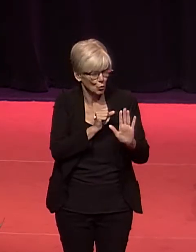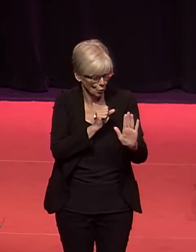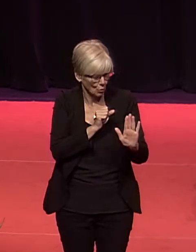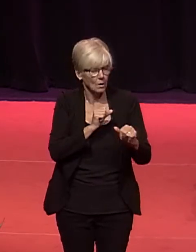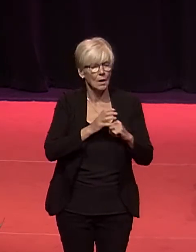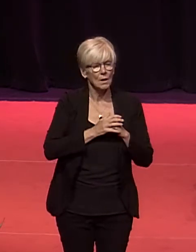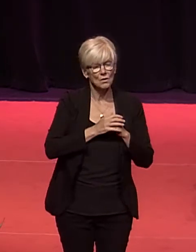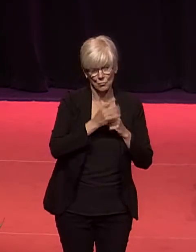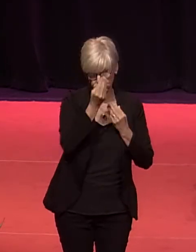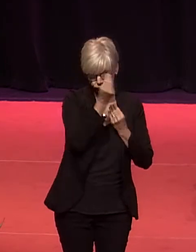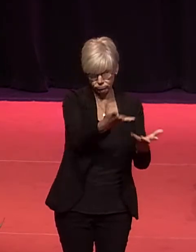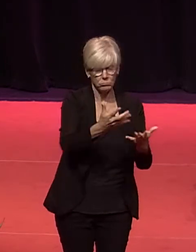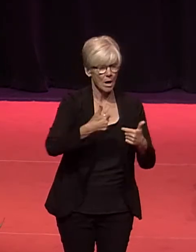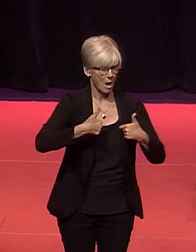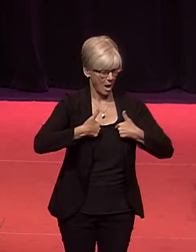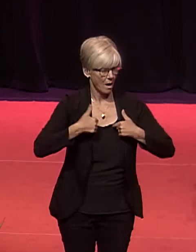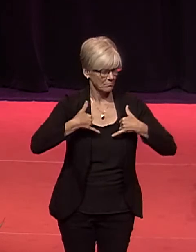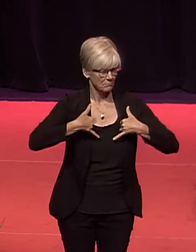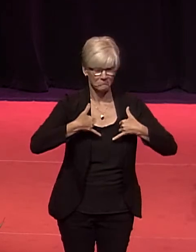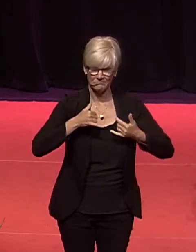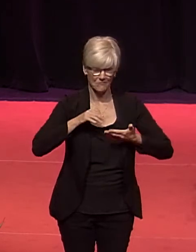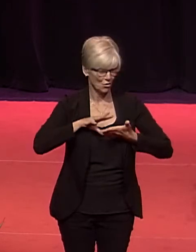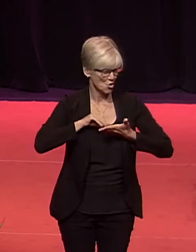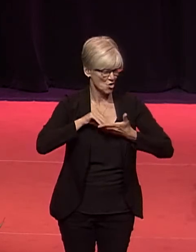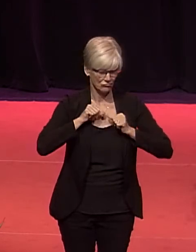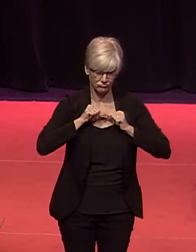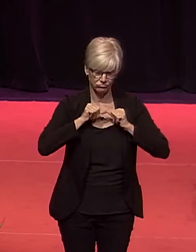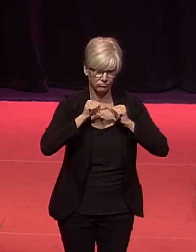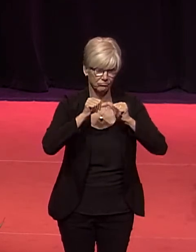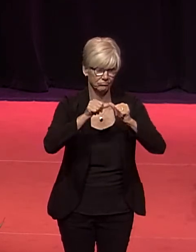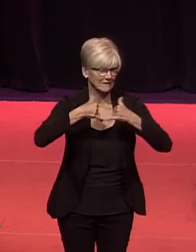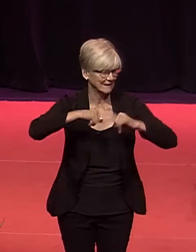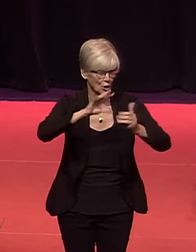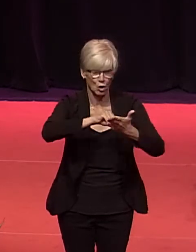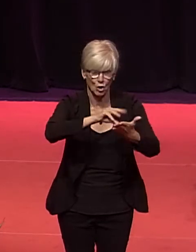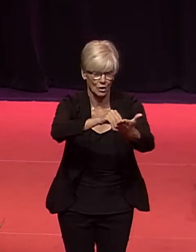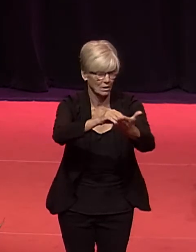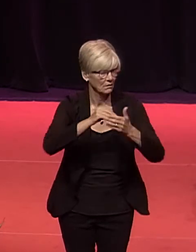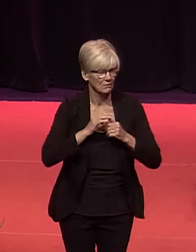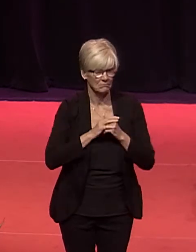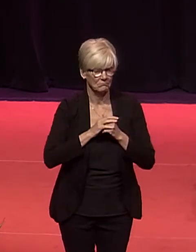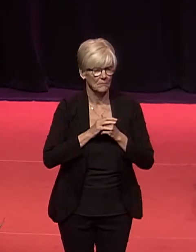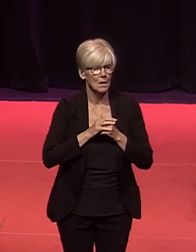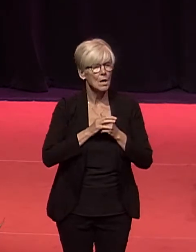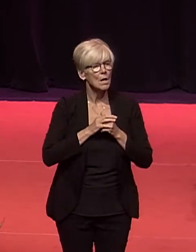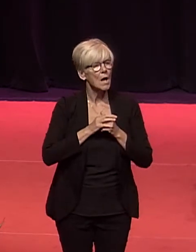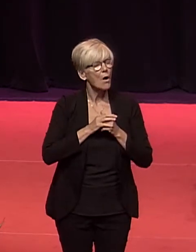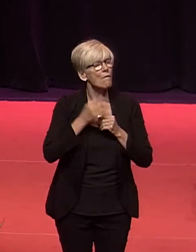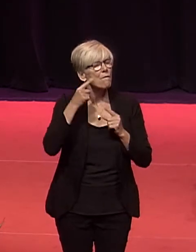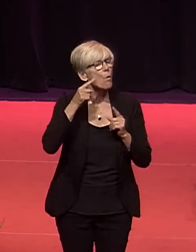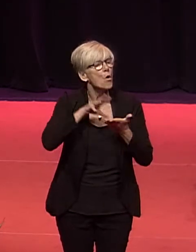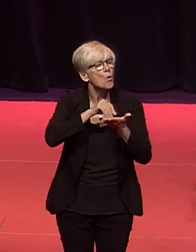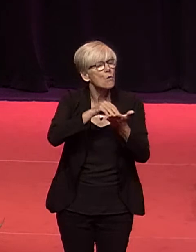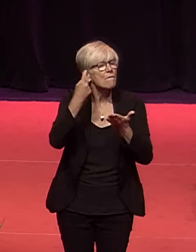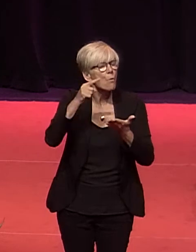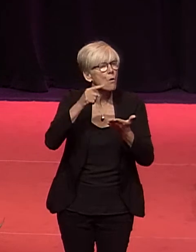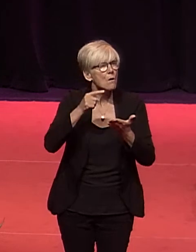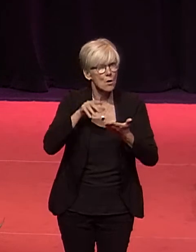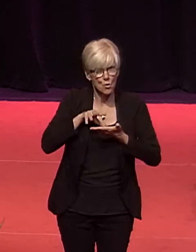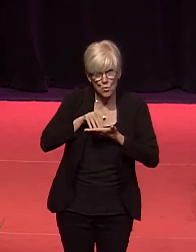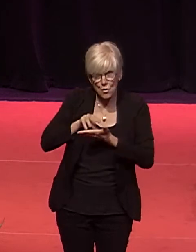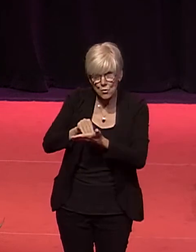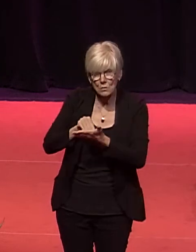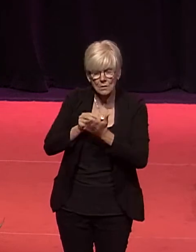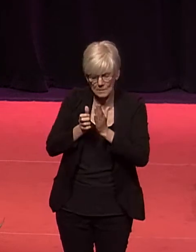you is I've been a lifelong learner, and I've pursued knowledge for one thing, and that is to take the gifts and talents that I have and serve